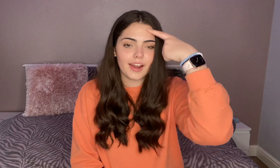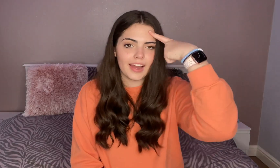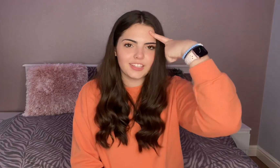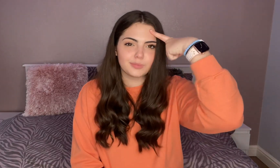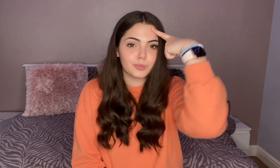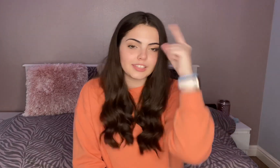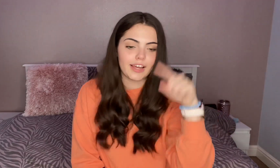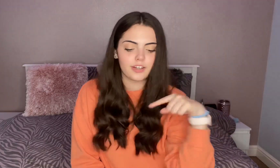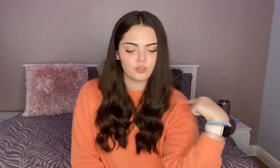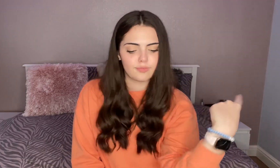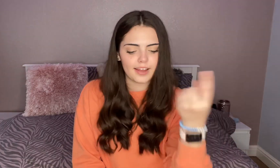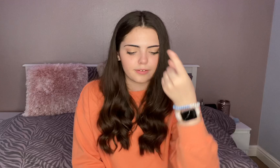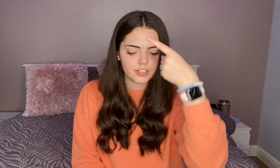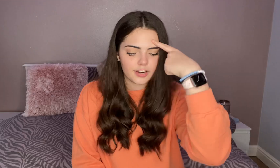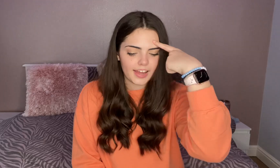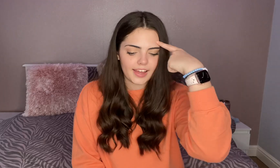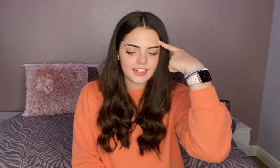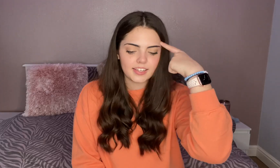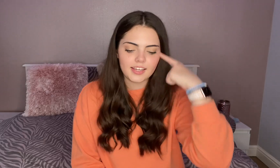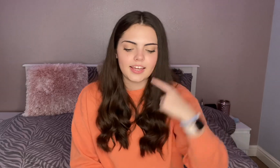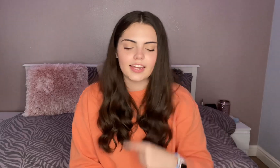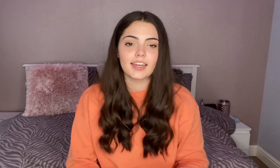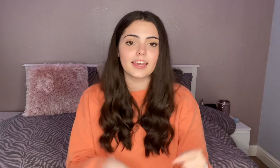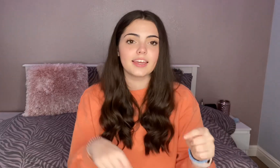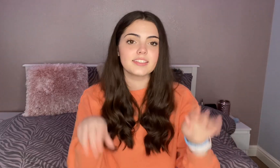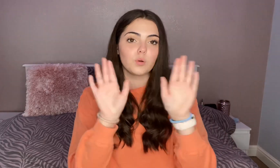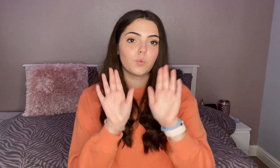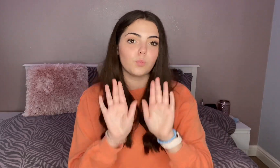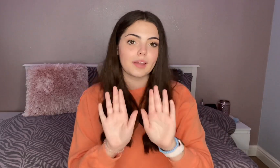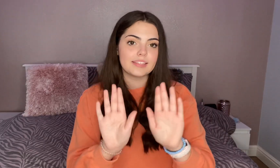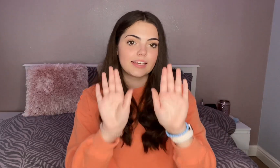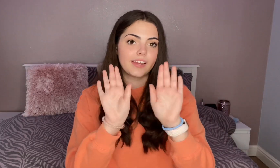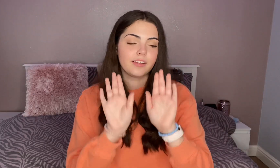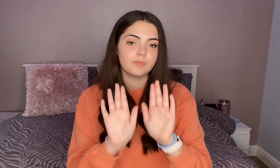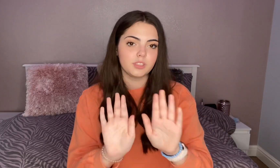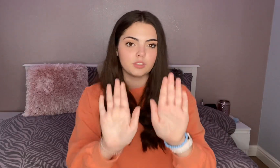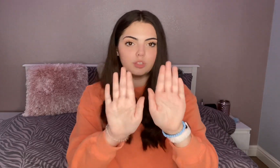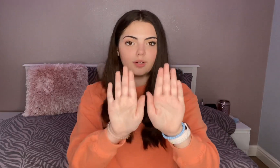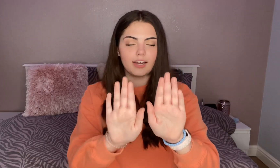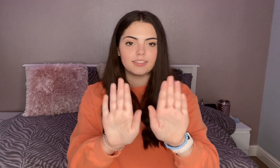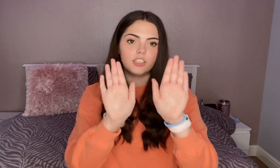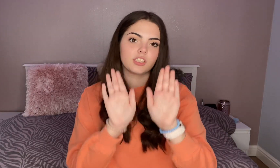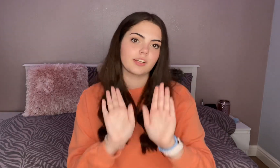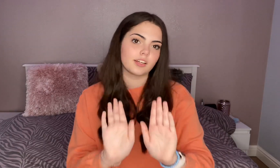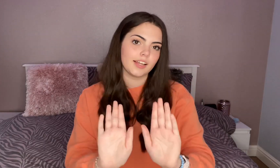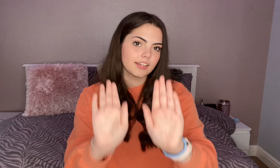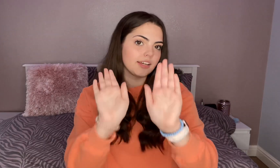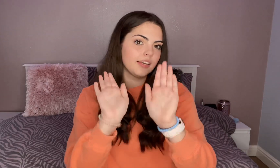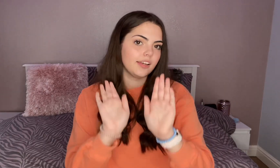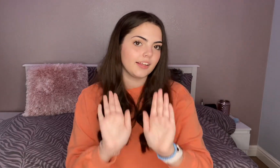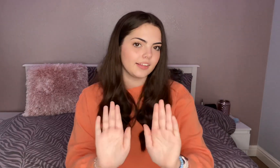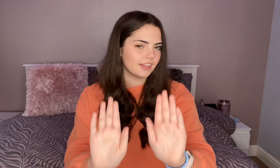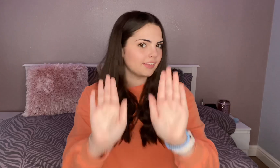head, point your head, around her head. He's waiting, so you have 2 hands, and it's gonna like